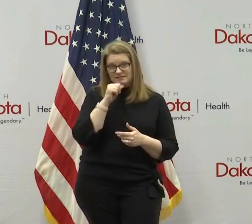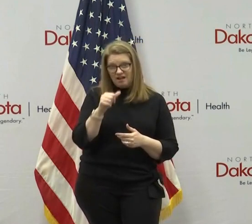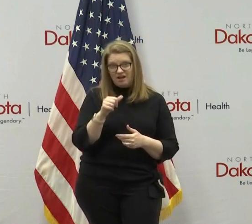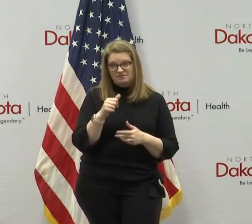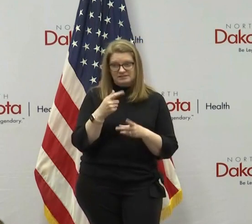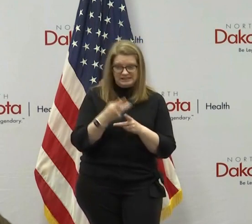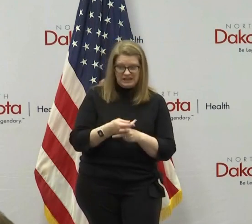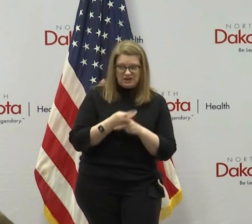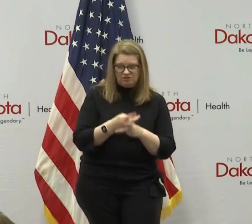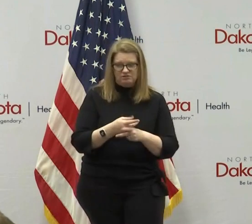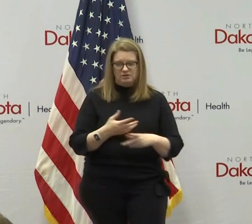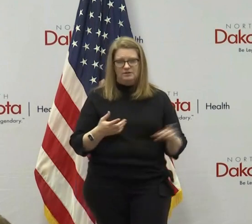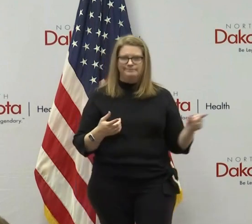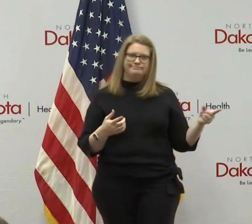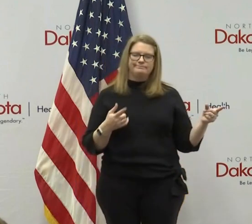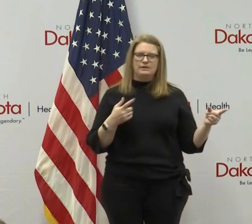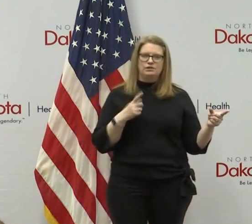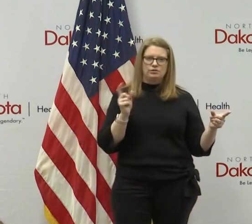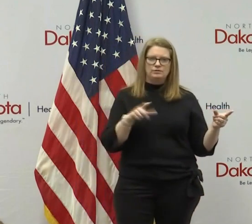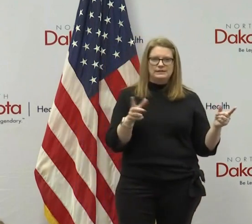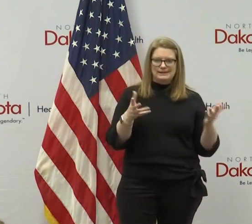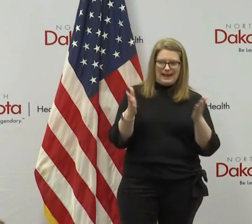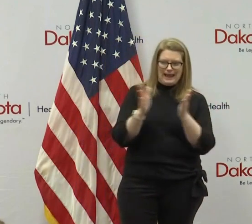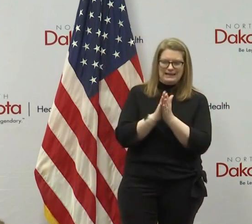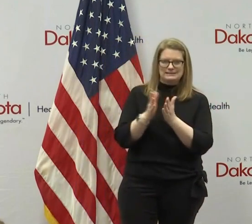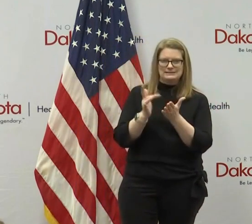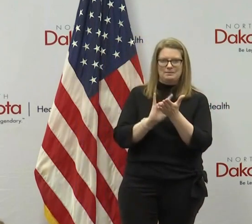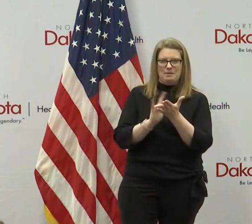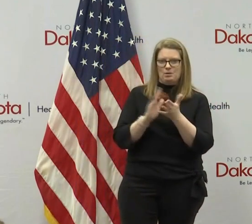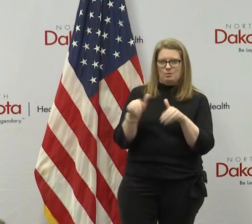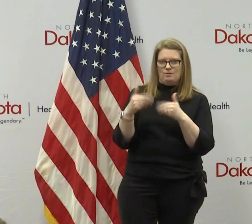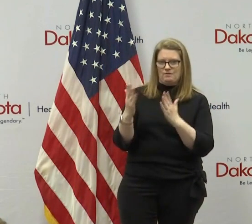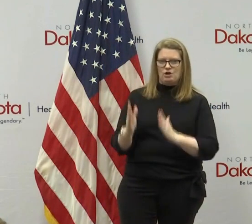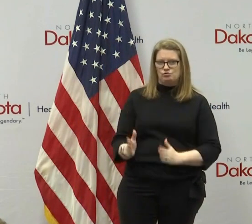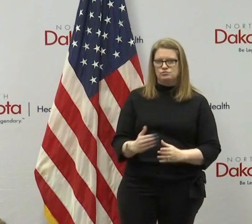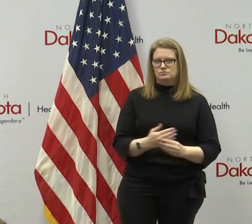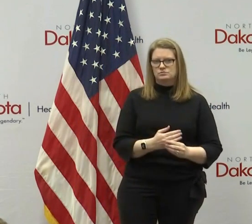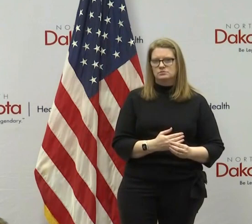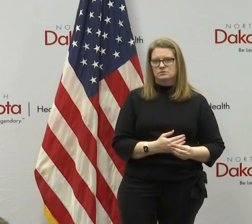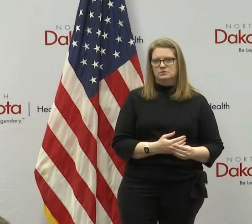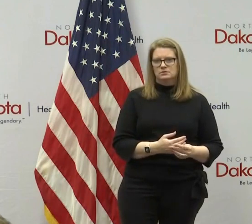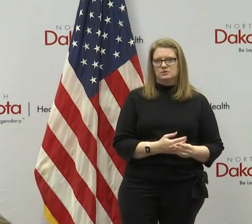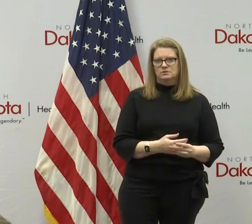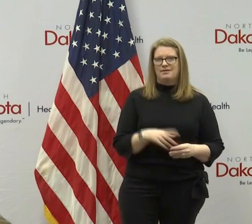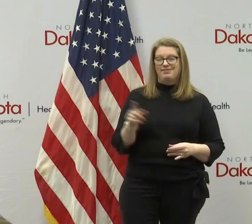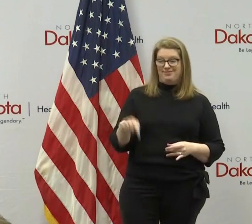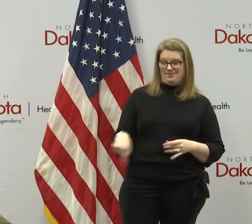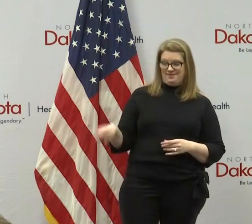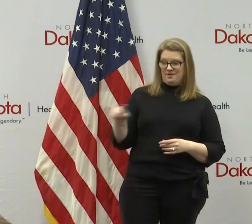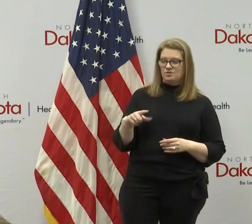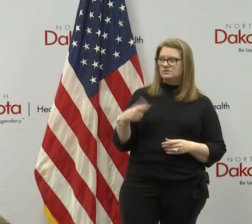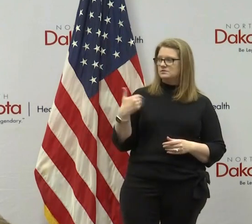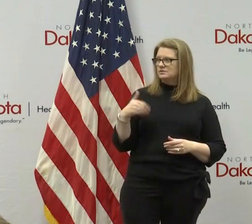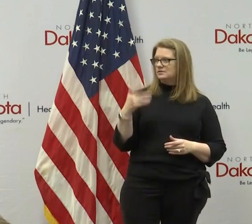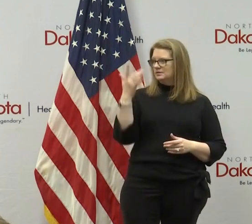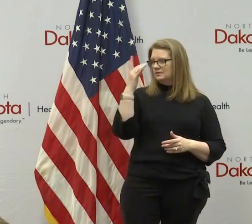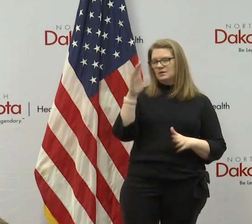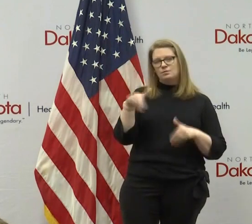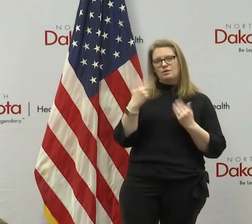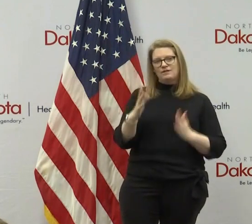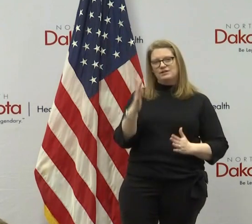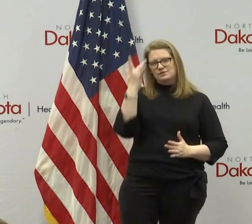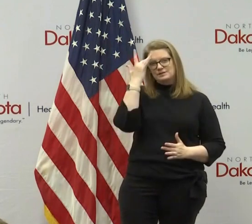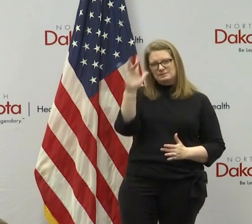think that's a question for the medical providers. I think that medical providers in North Dakota are smart and